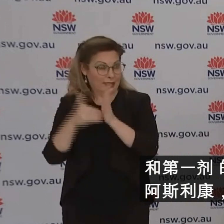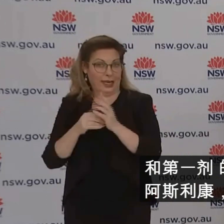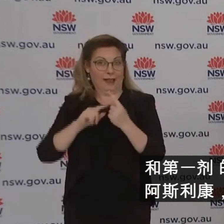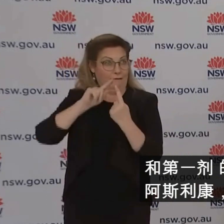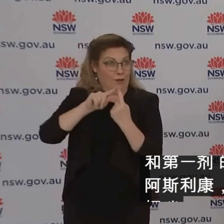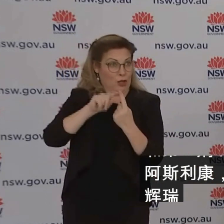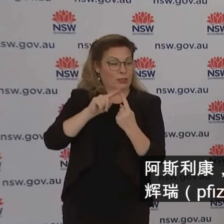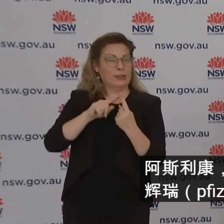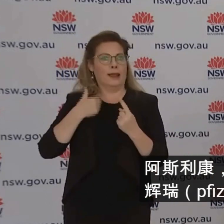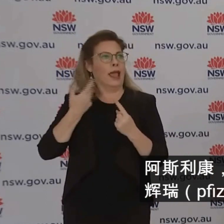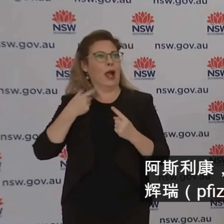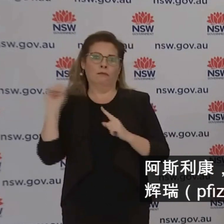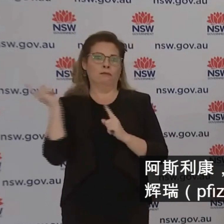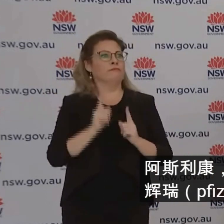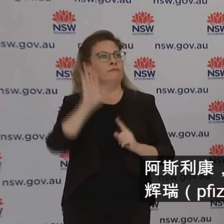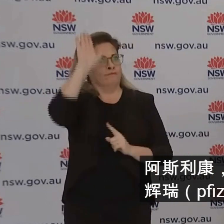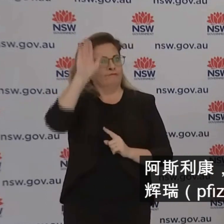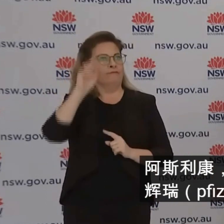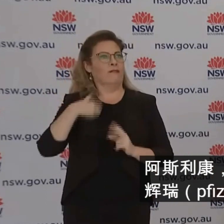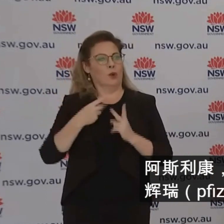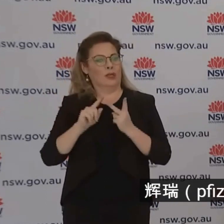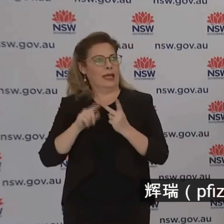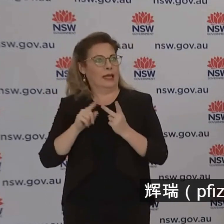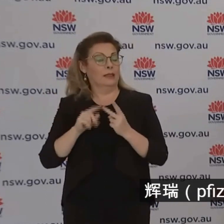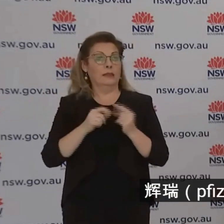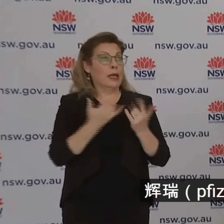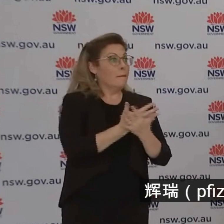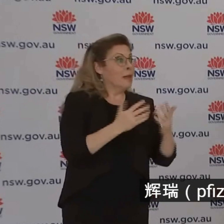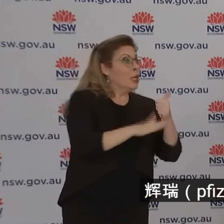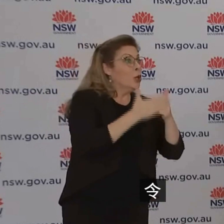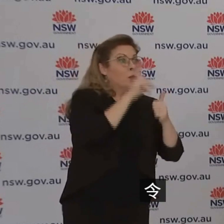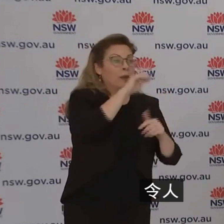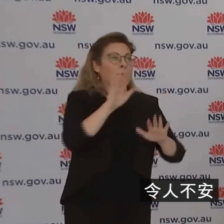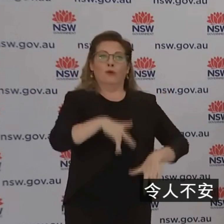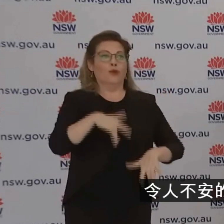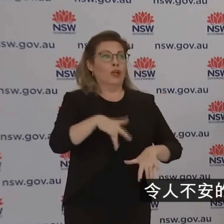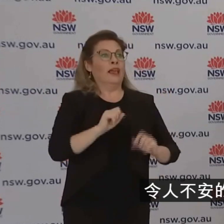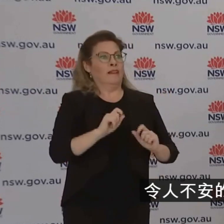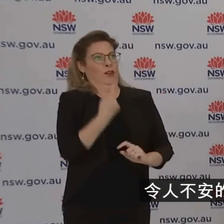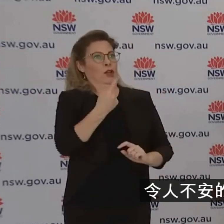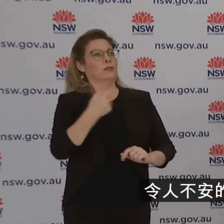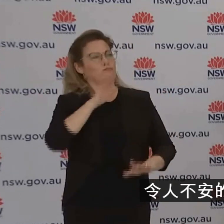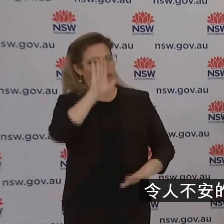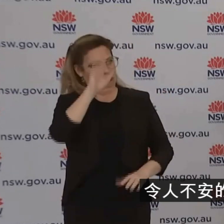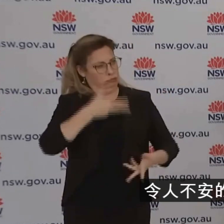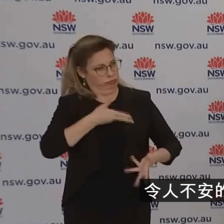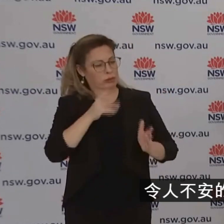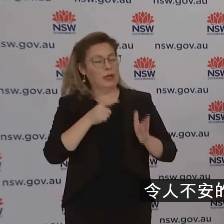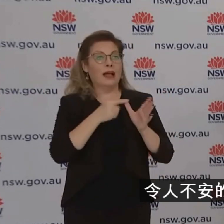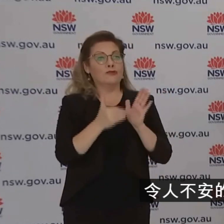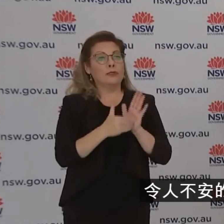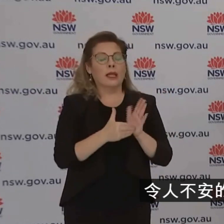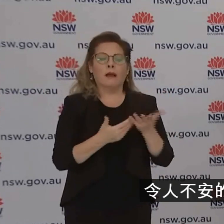we're also seeing uptake in the Pfizer. But what is also very disturbing is the fact that we have still